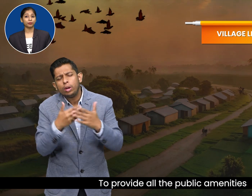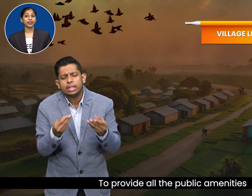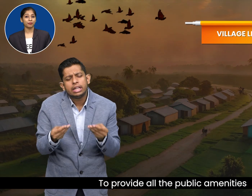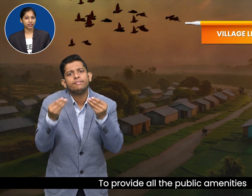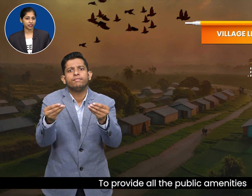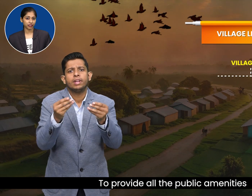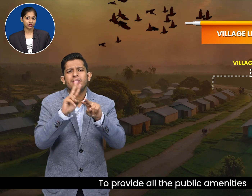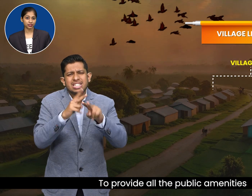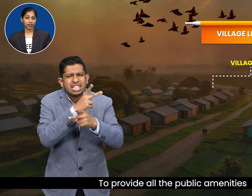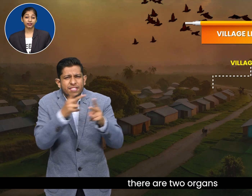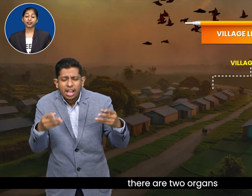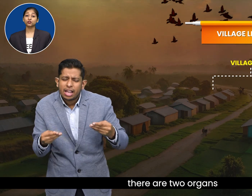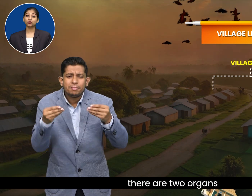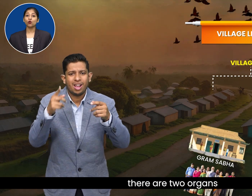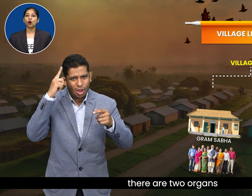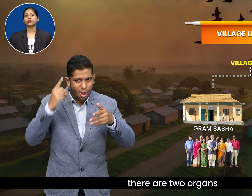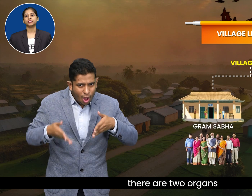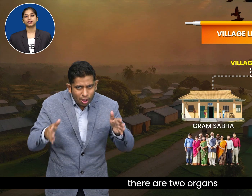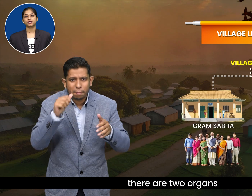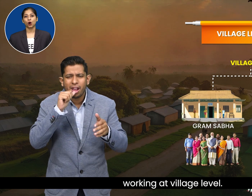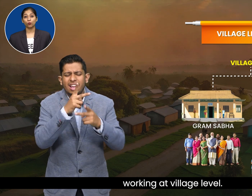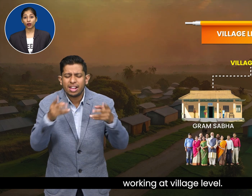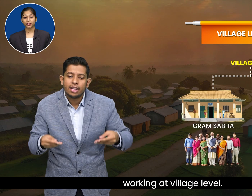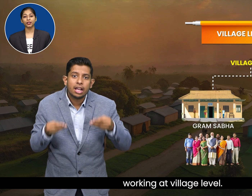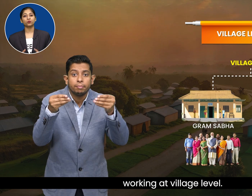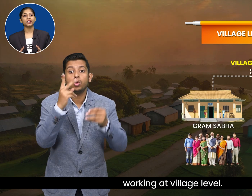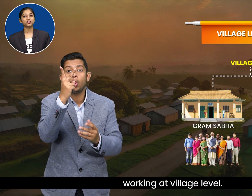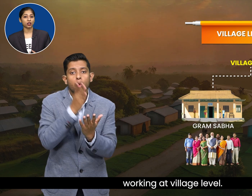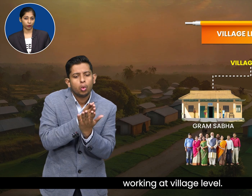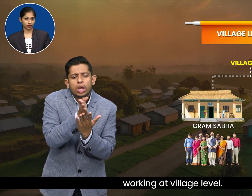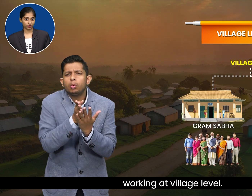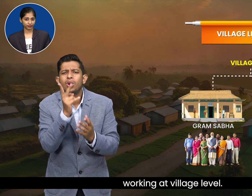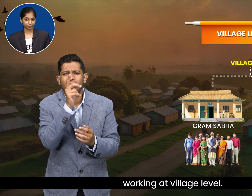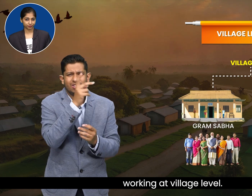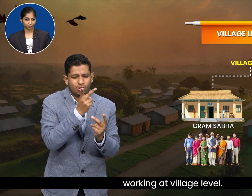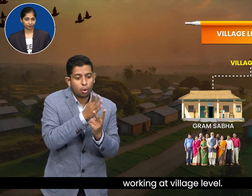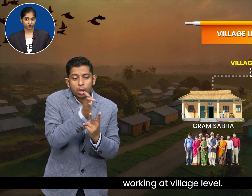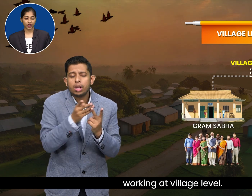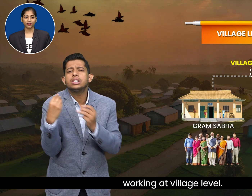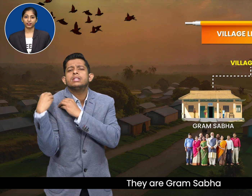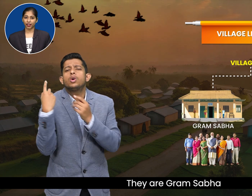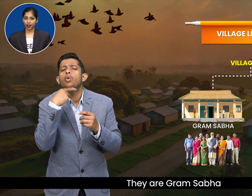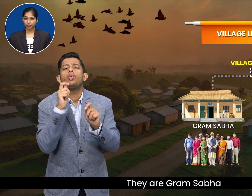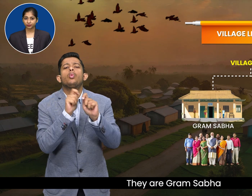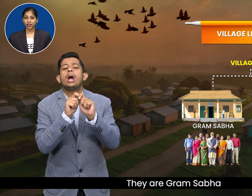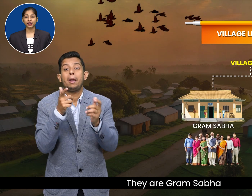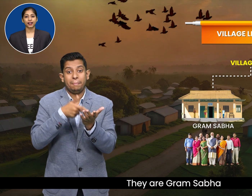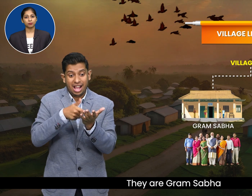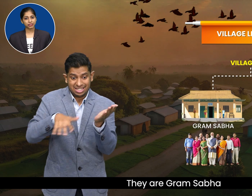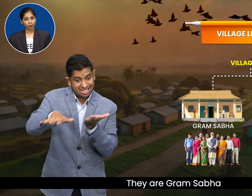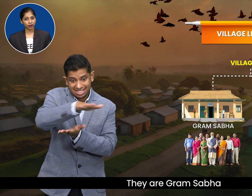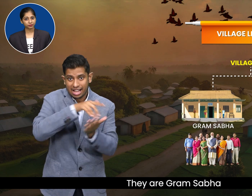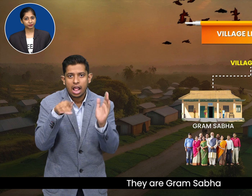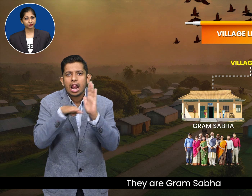the public amenities, there are 2 organs working at village level. They are